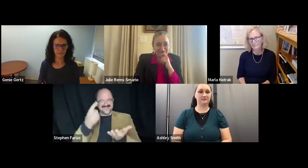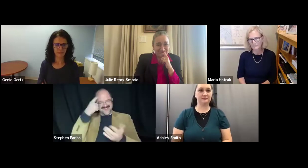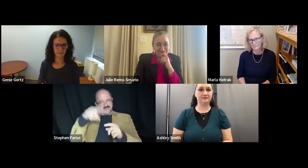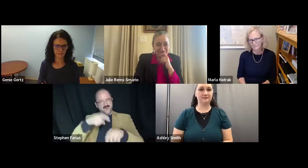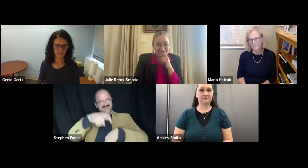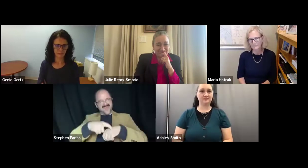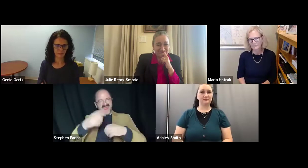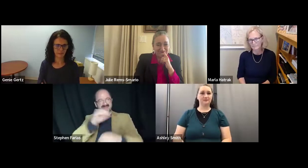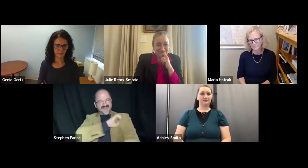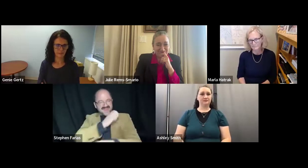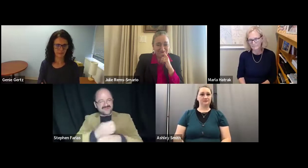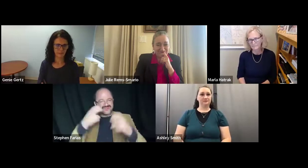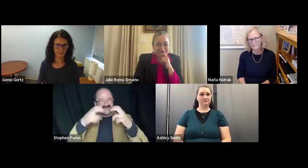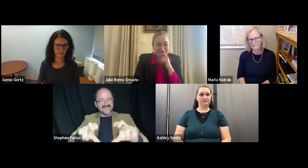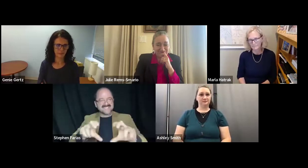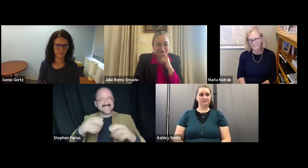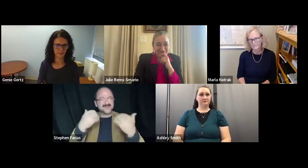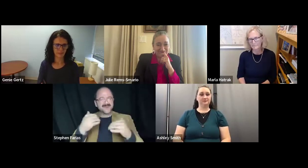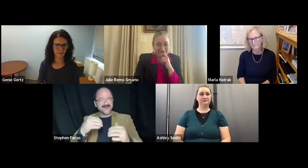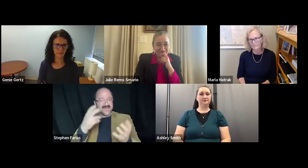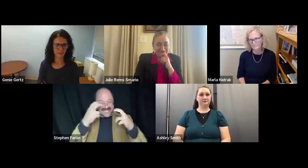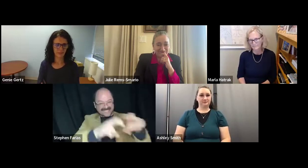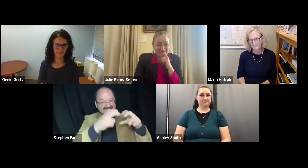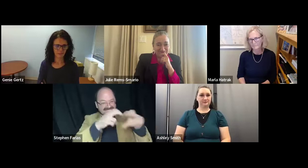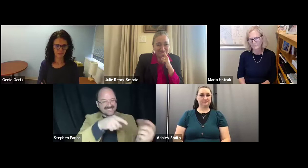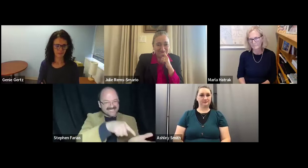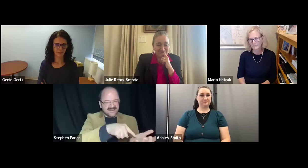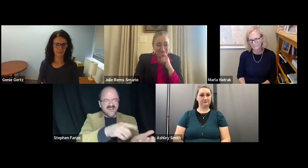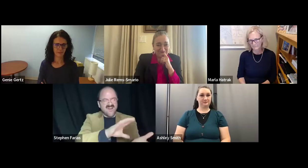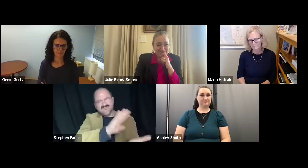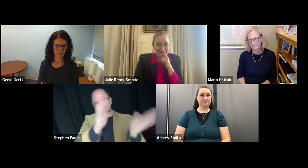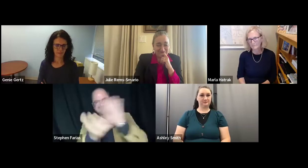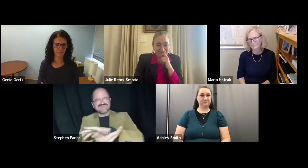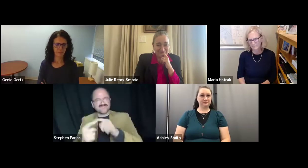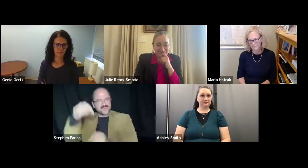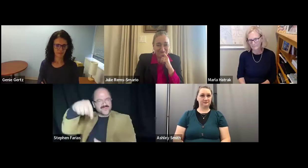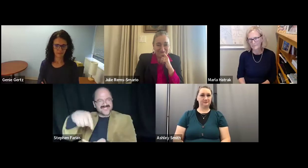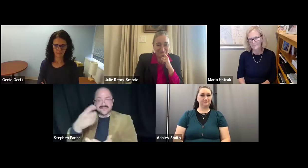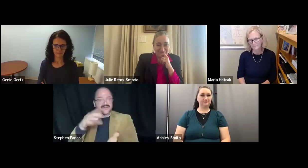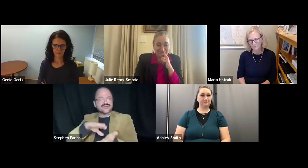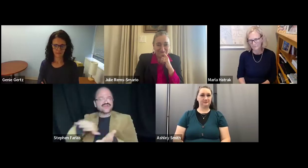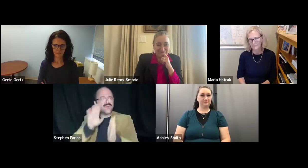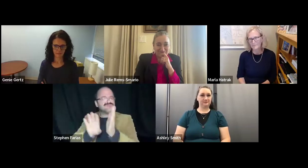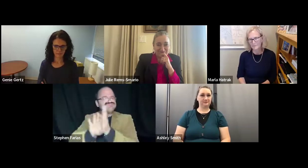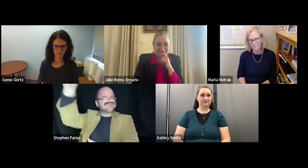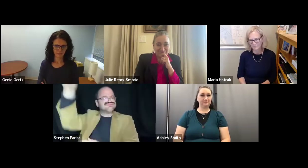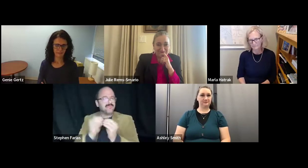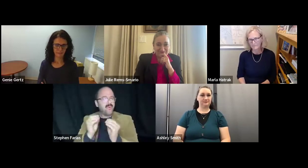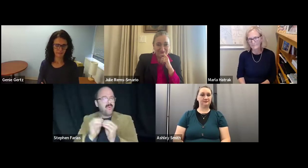best environment for deaf and hard of hearing children. There's no ifs, ands, or buts about it. So if we really spend so much time, we take all the time that's devoted